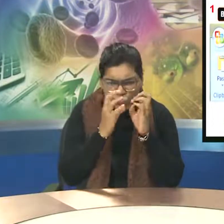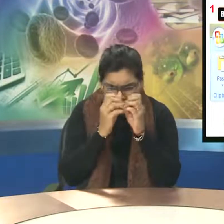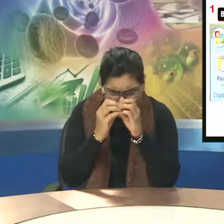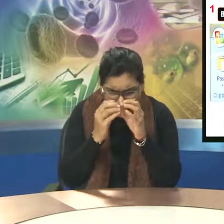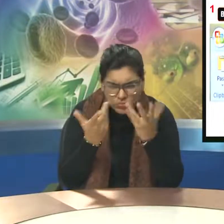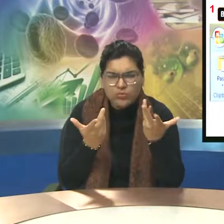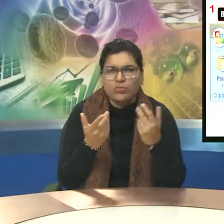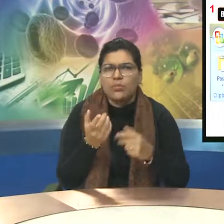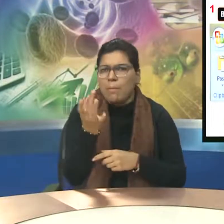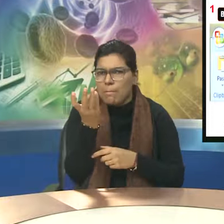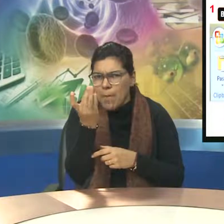Sixth is